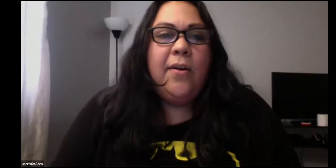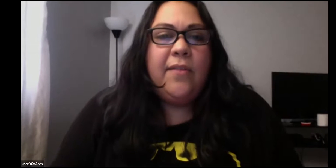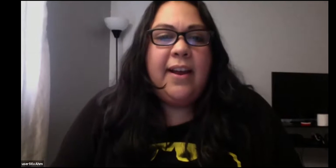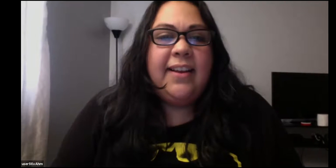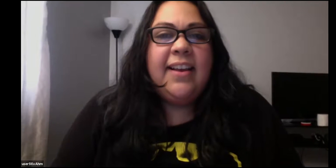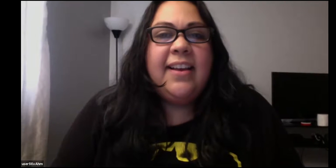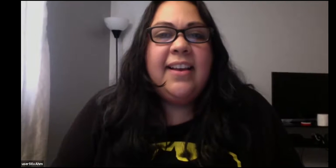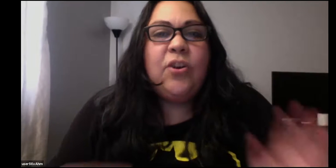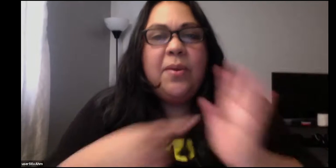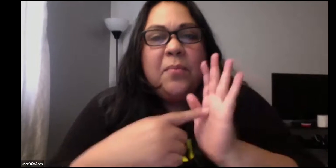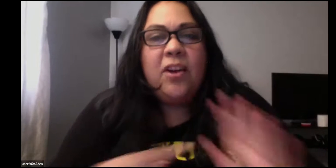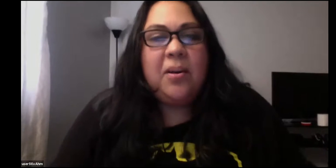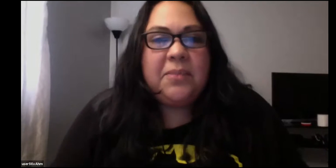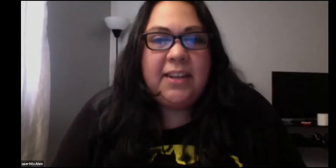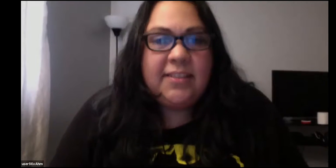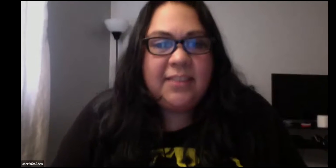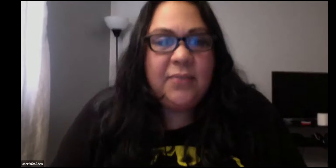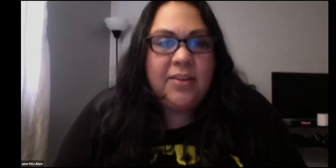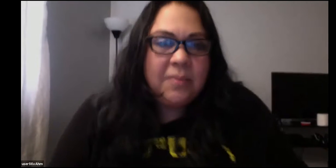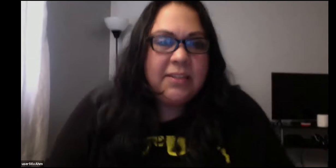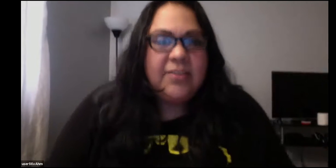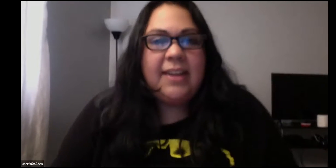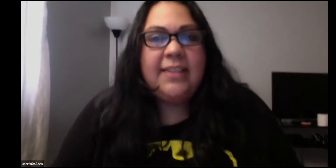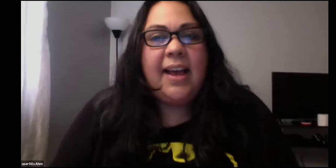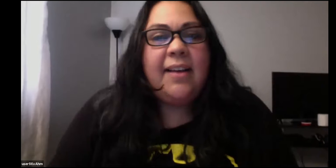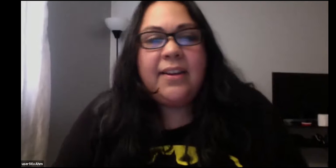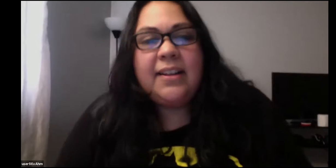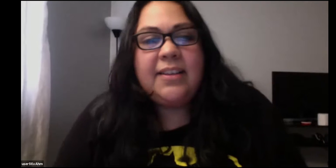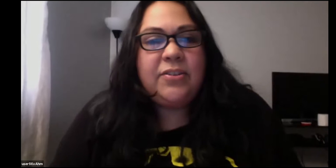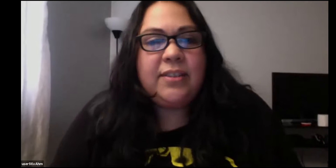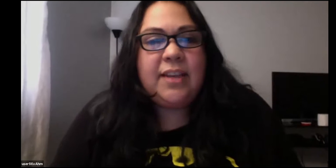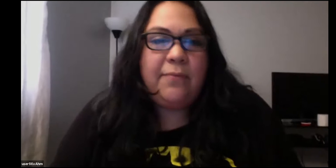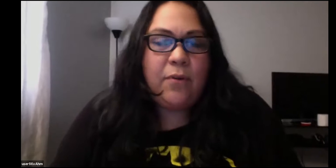right, show me more objects. What objects do you guys have? And I'll teach you the sign for it.